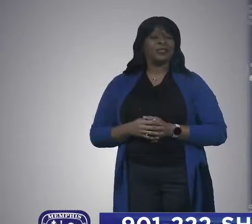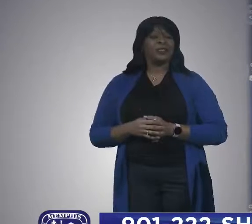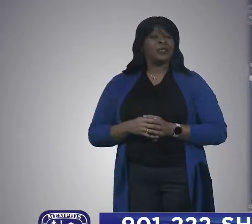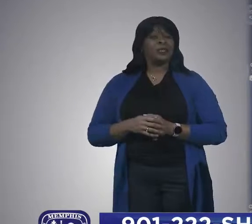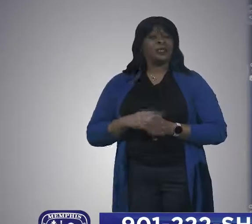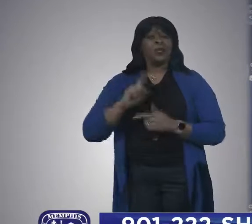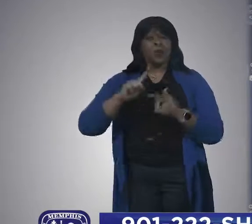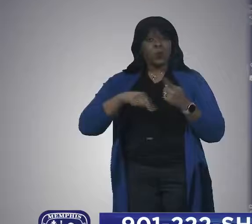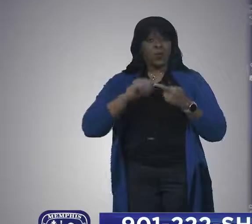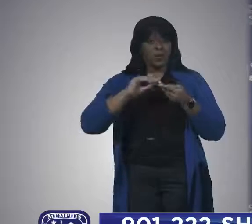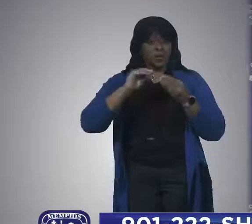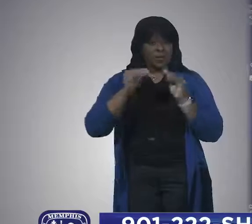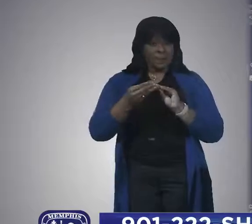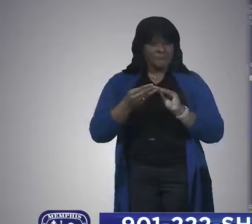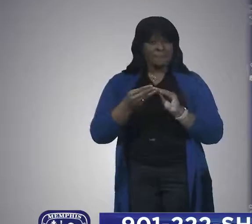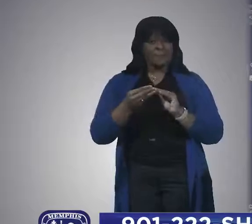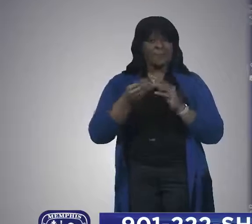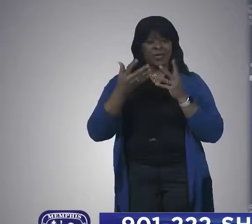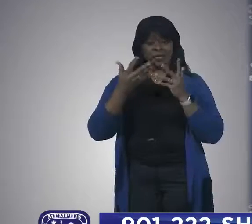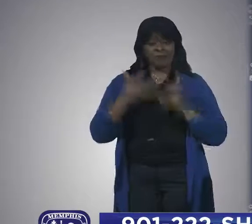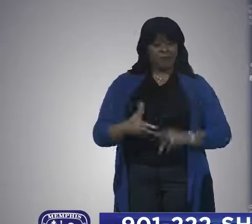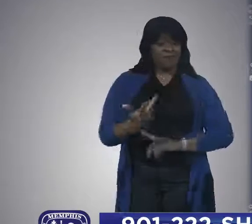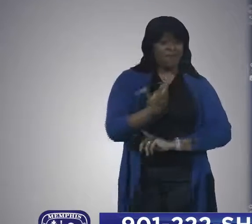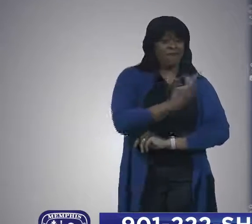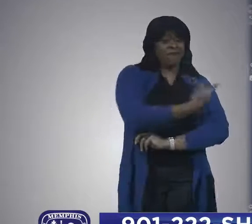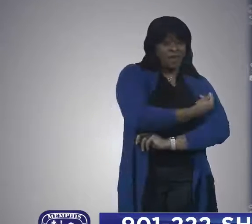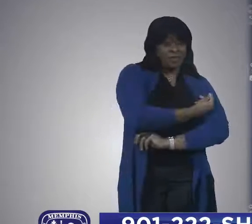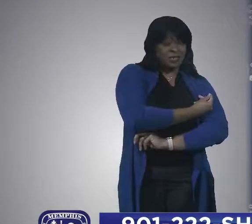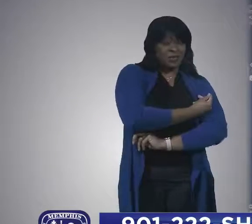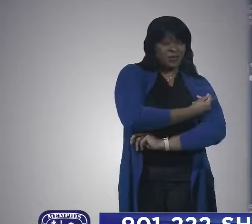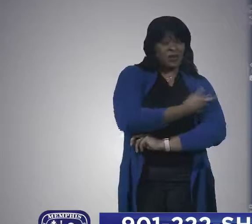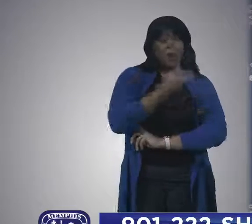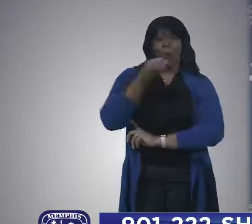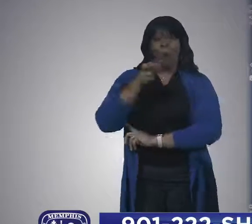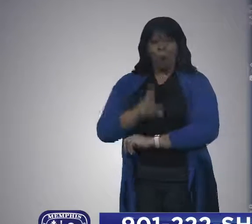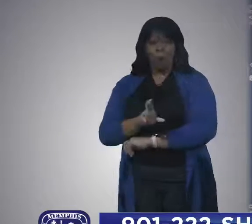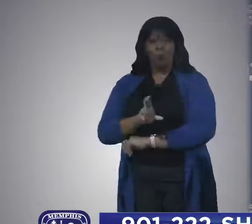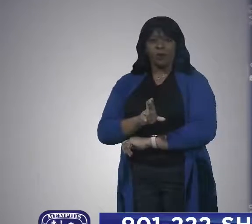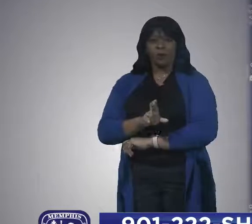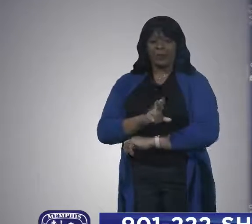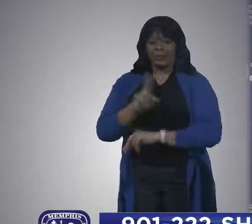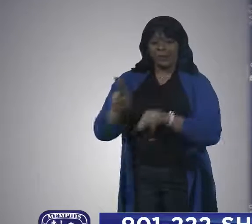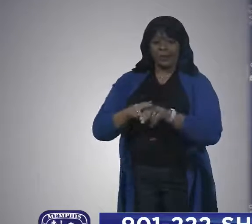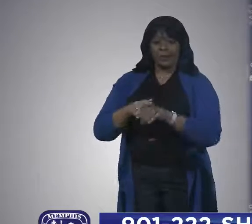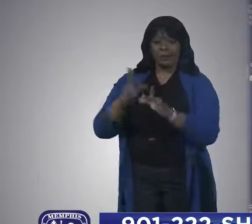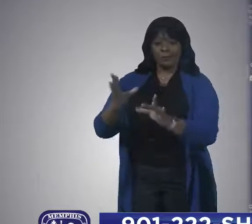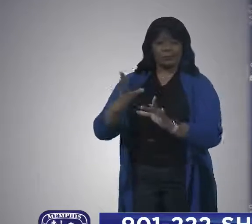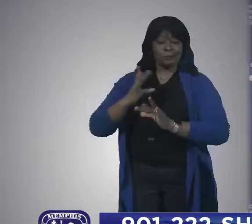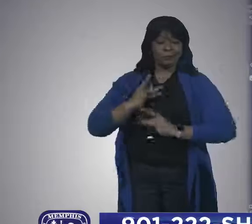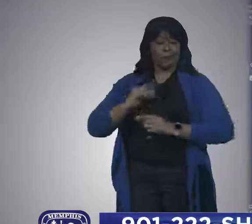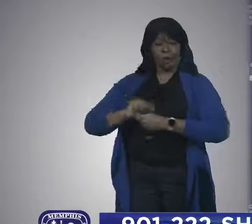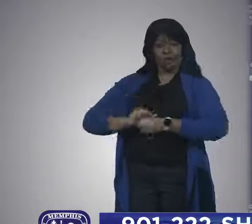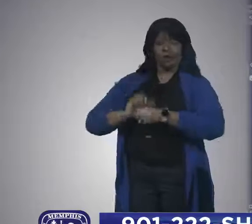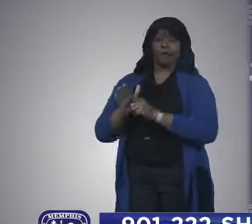once a population gets either vaccinated or natural immunity through